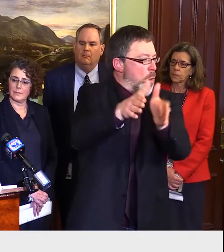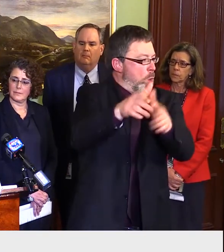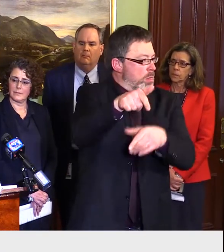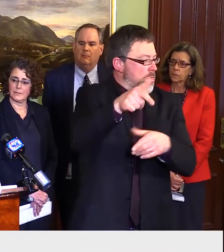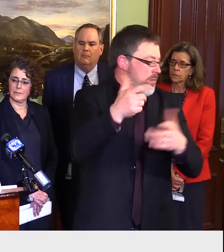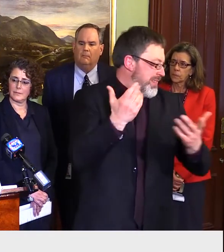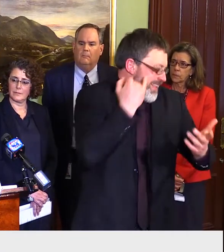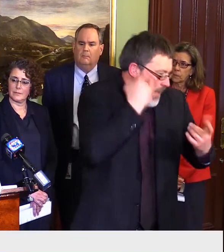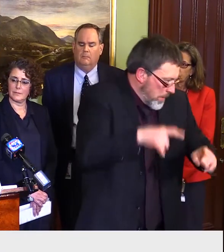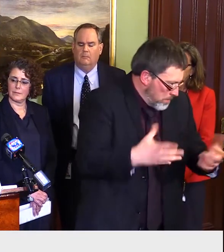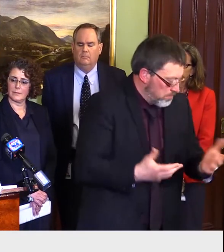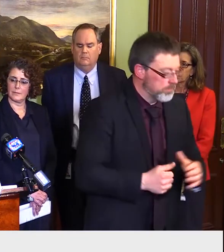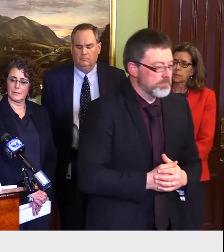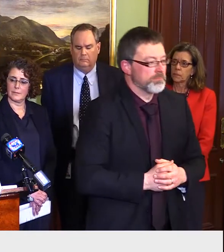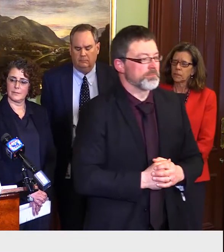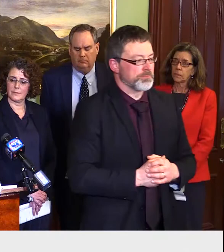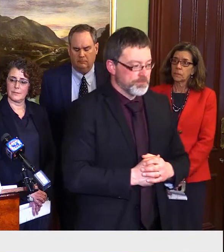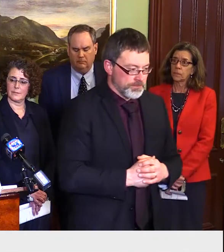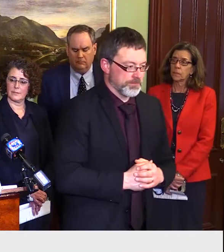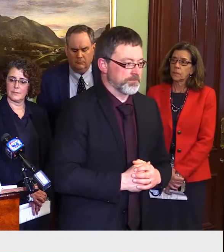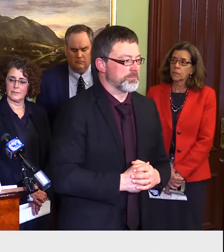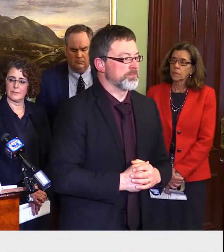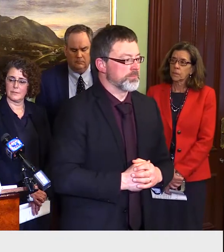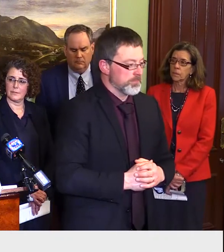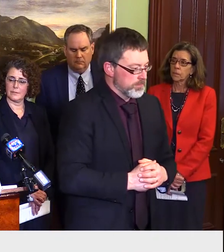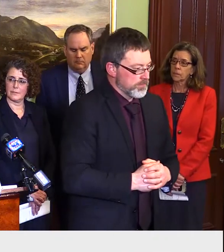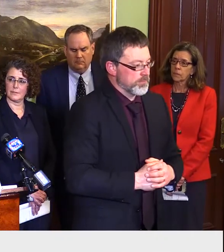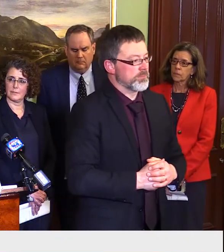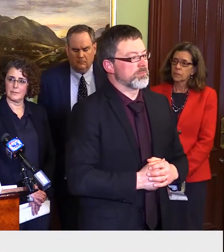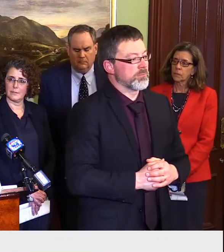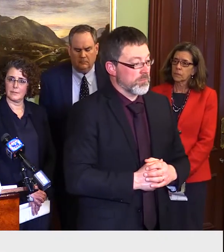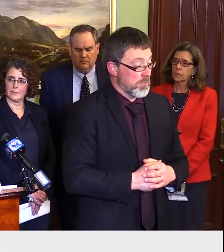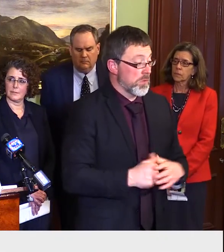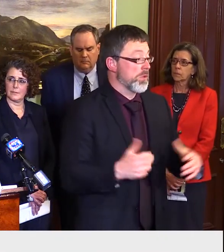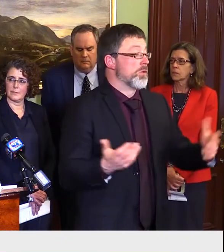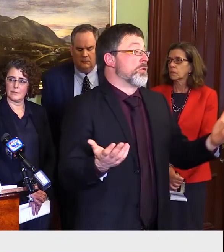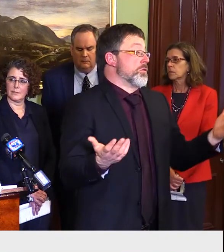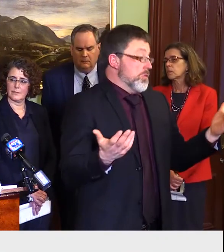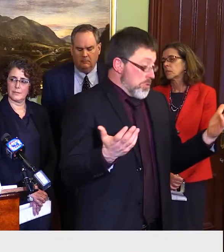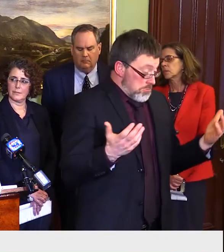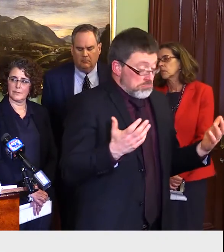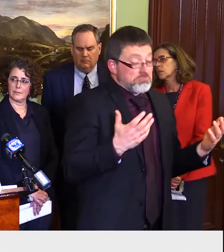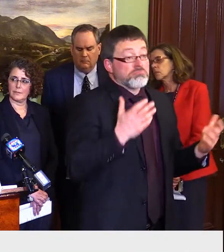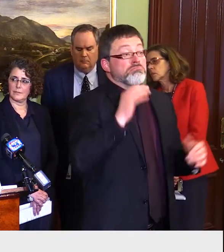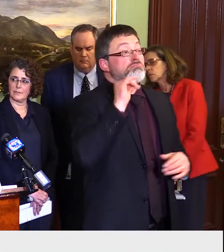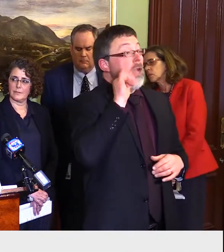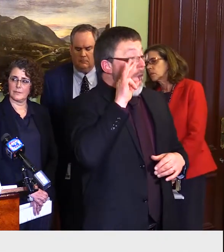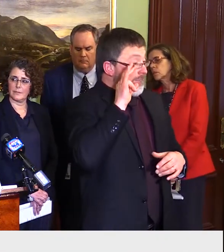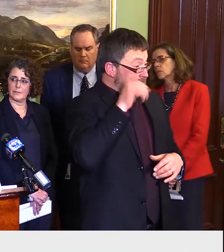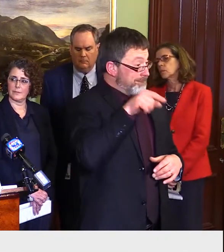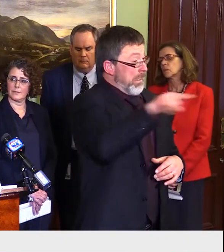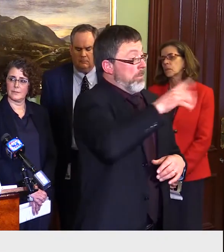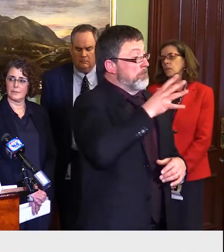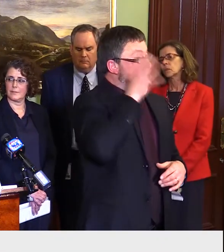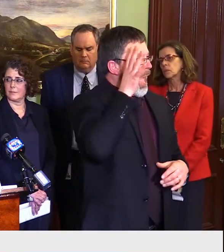student, and provide for any instruction we can at that point. So we want to make sure that we're doing all we can to help them. At what